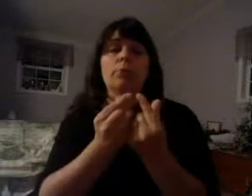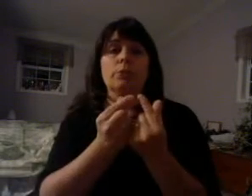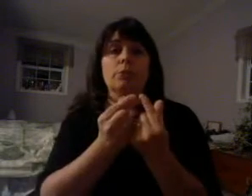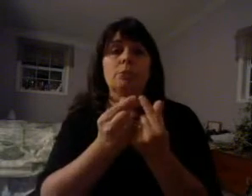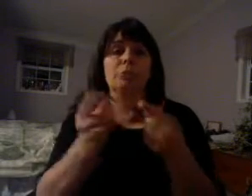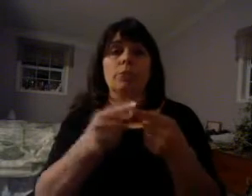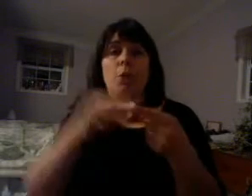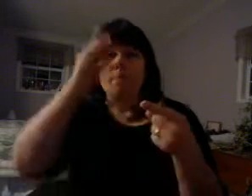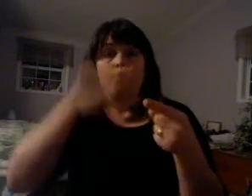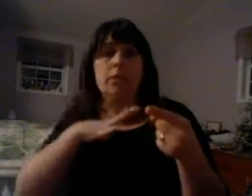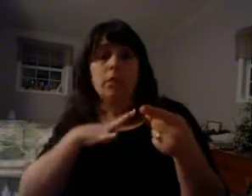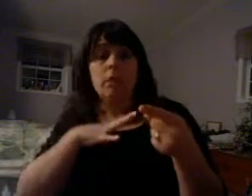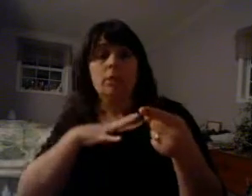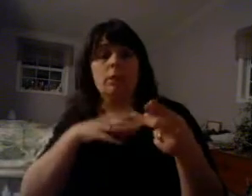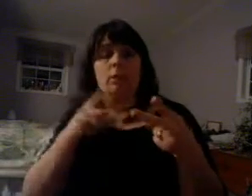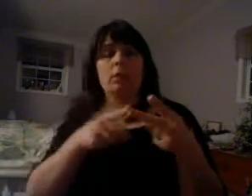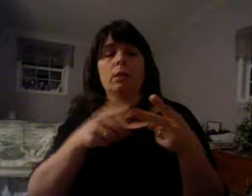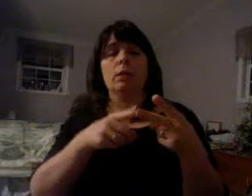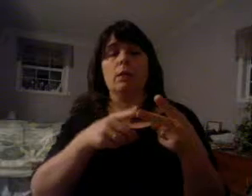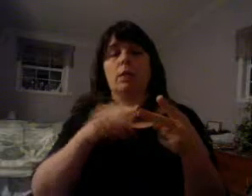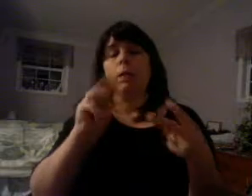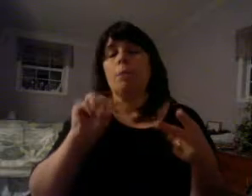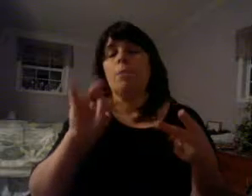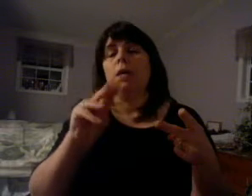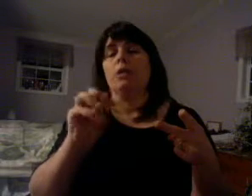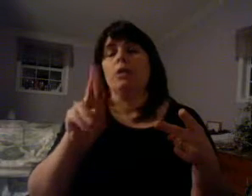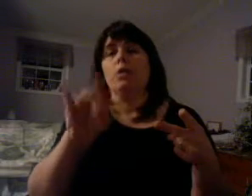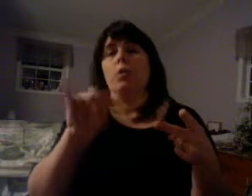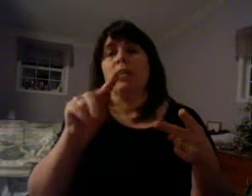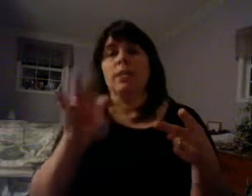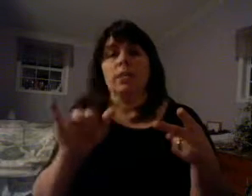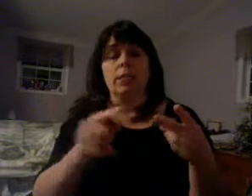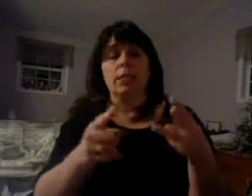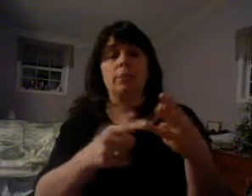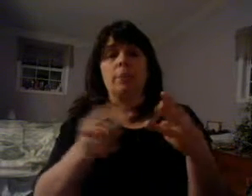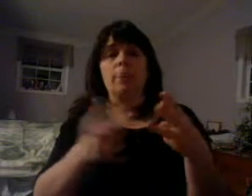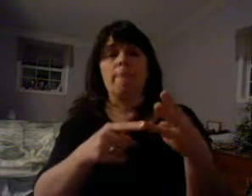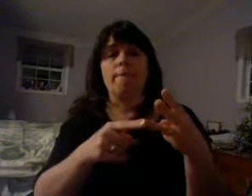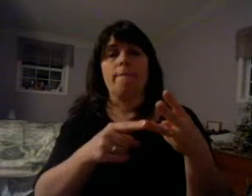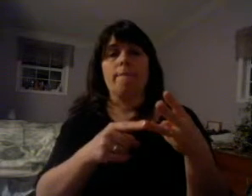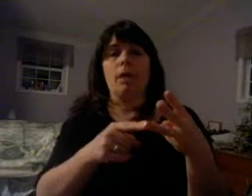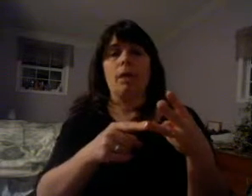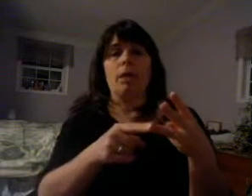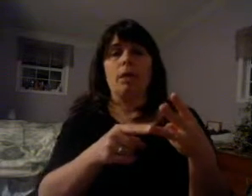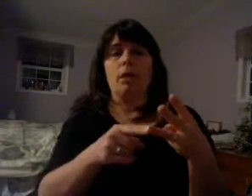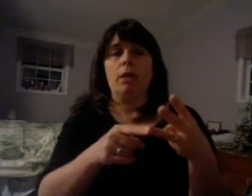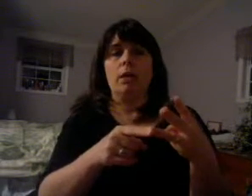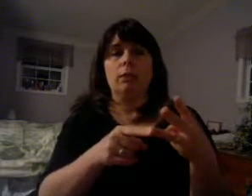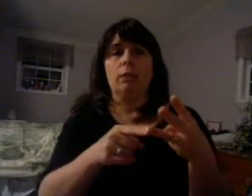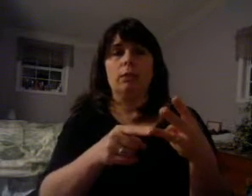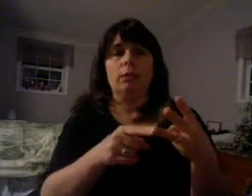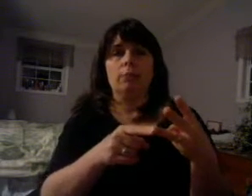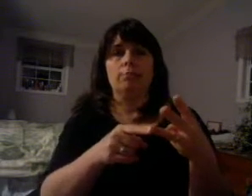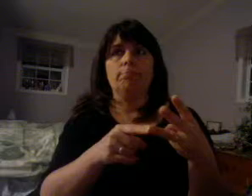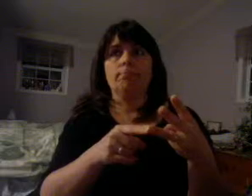urban. The impact on Black America is staggering. A criminologist named C.J. Wills